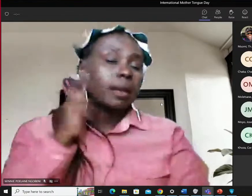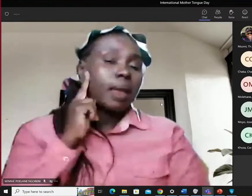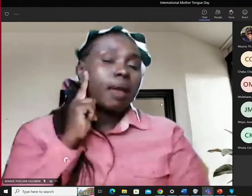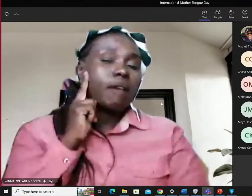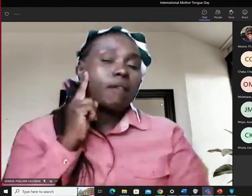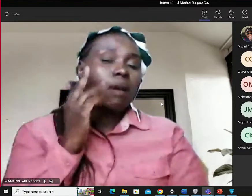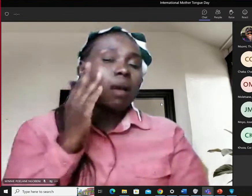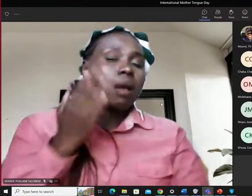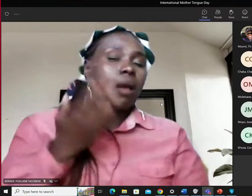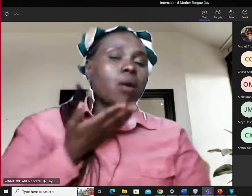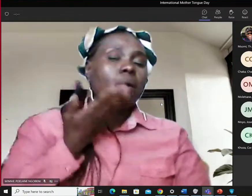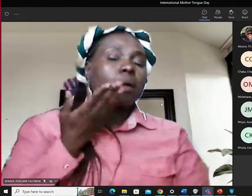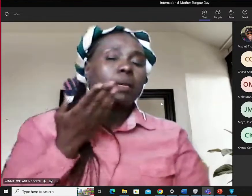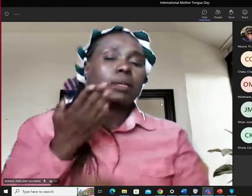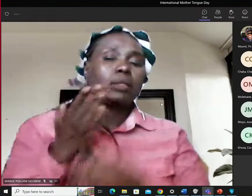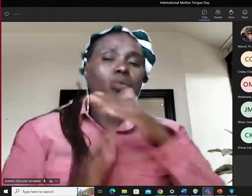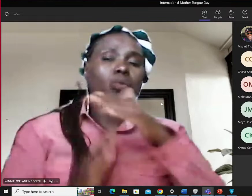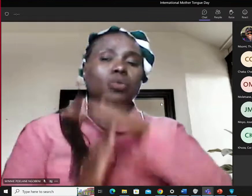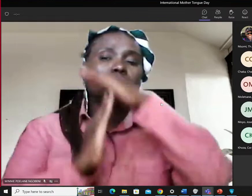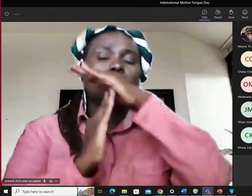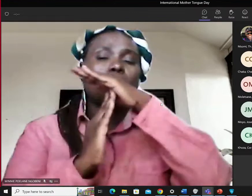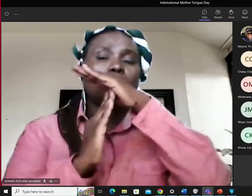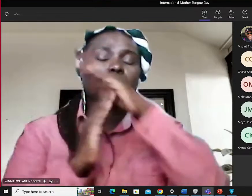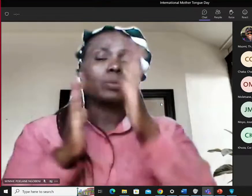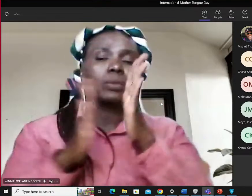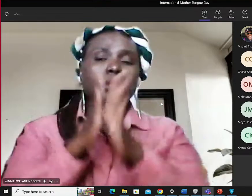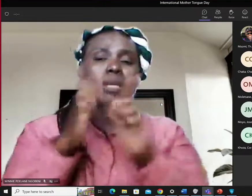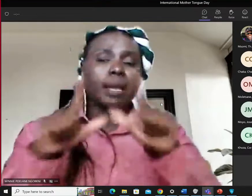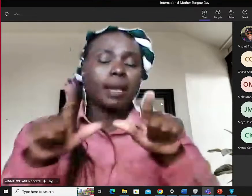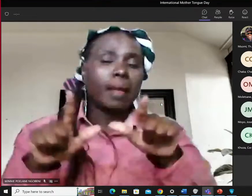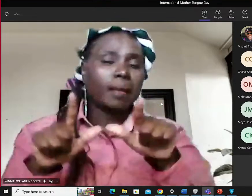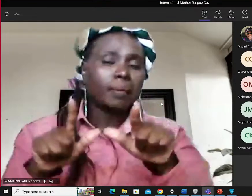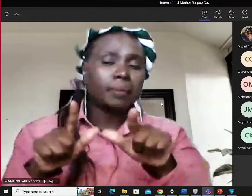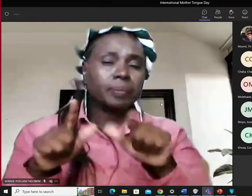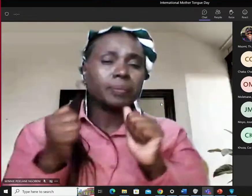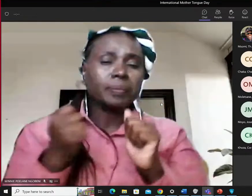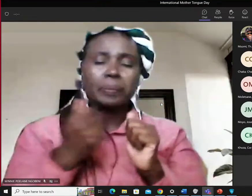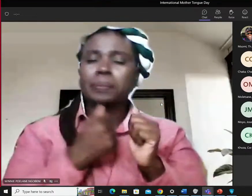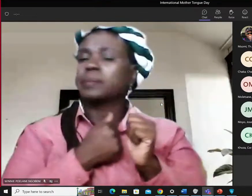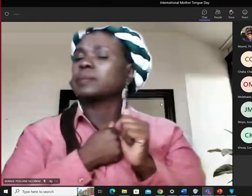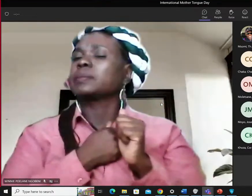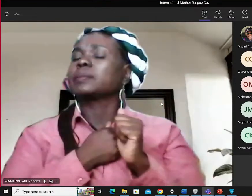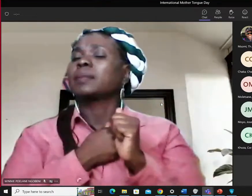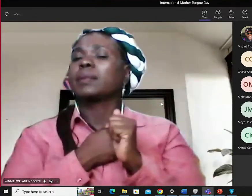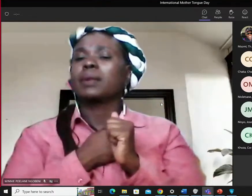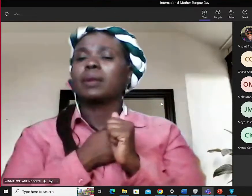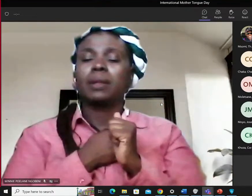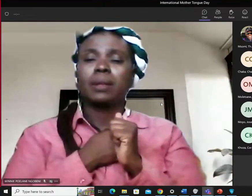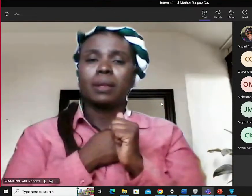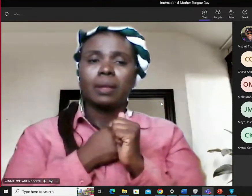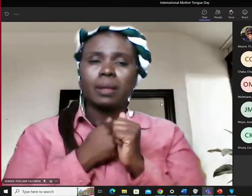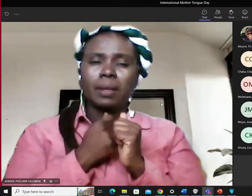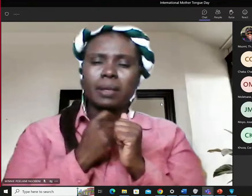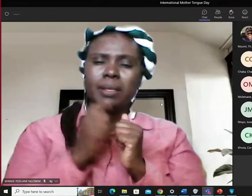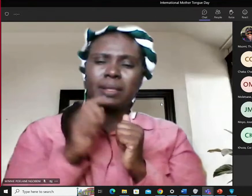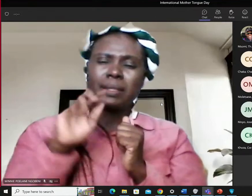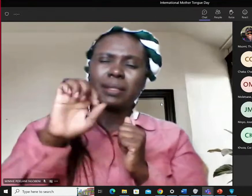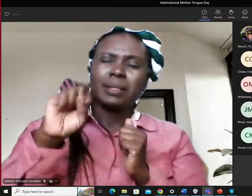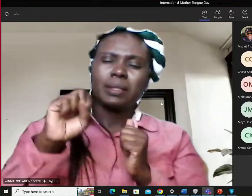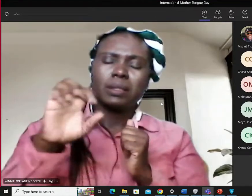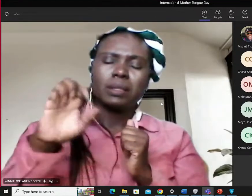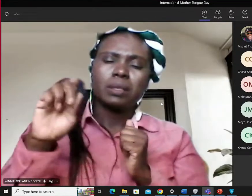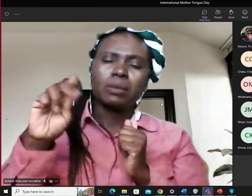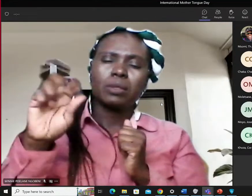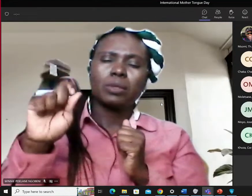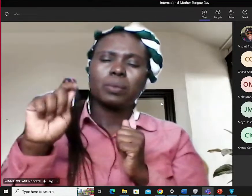sign language. The aim of the Milan Congress was superiority of speech